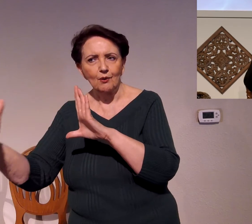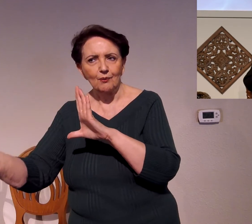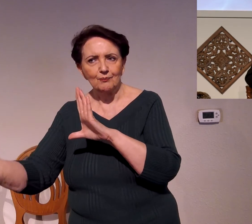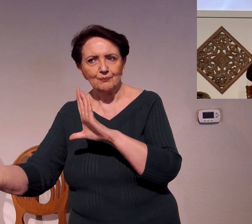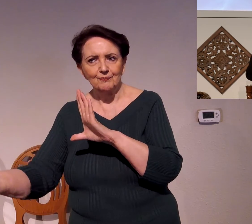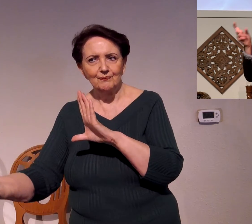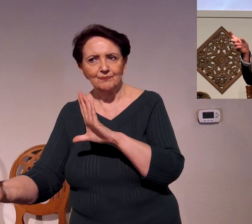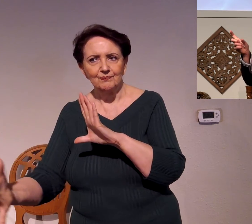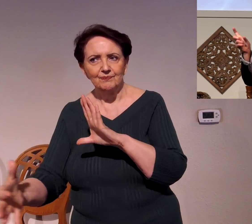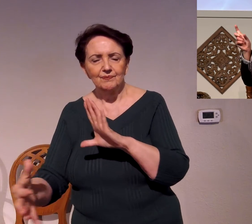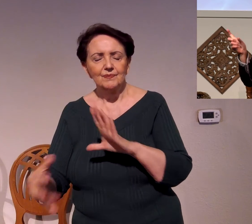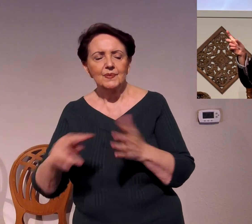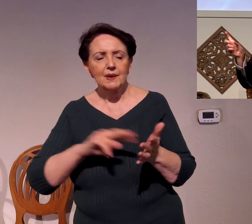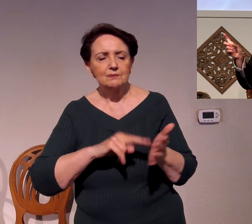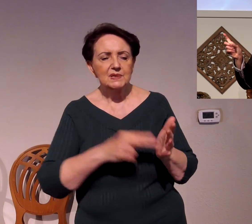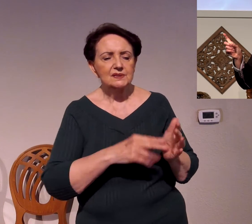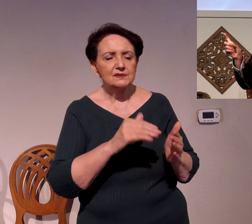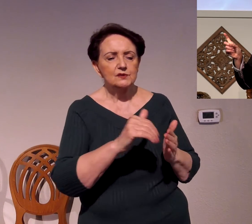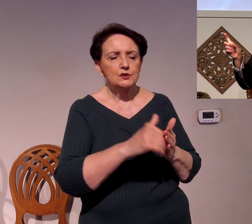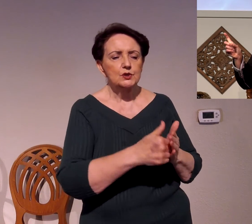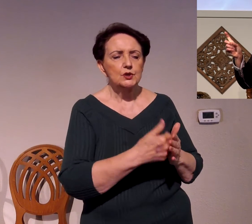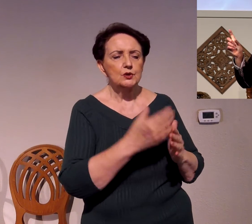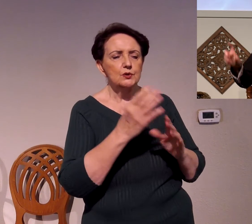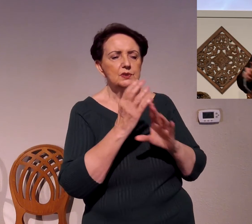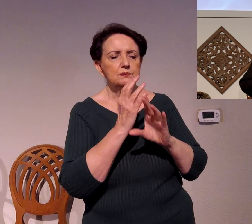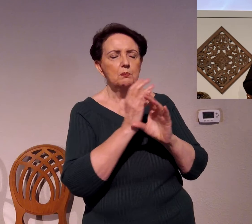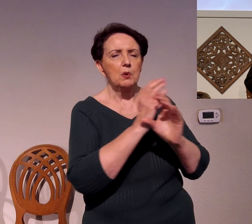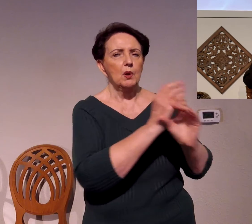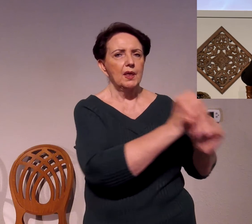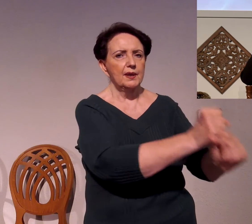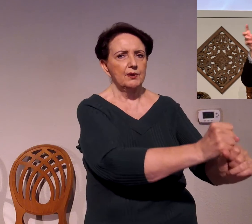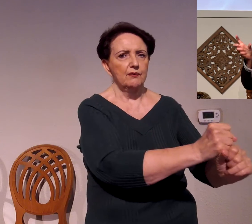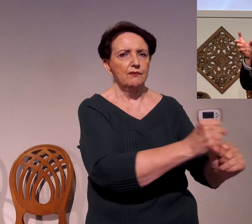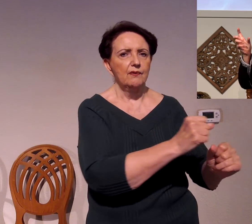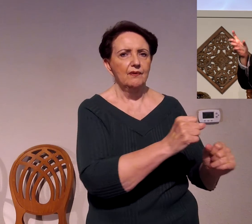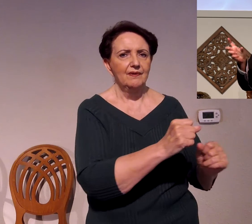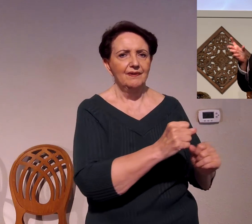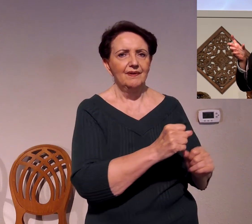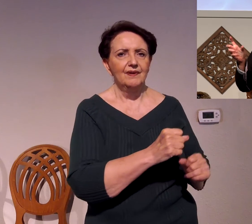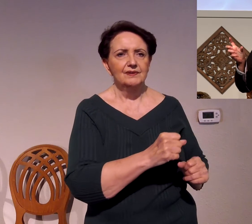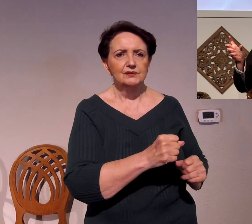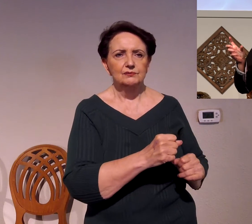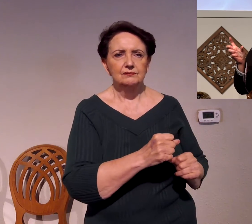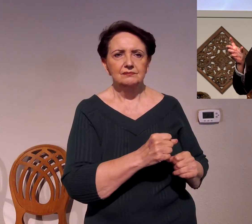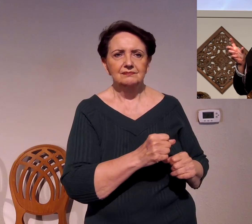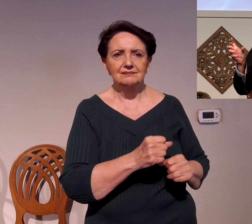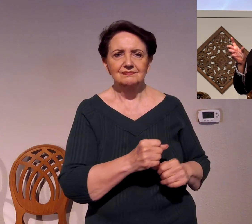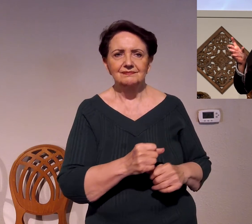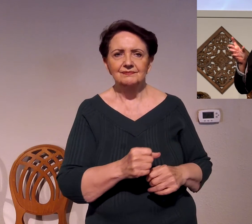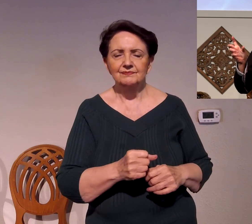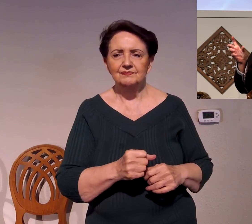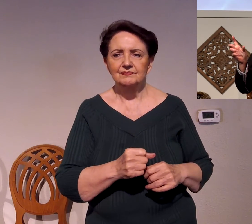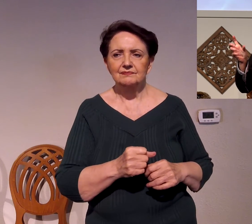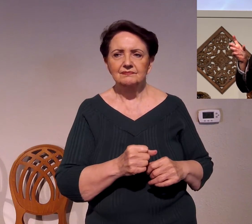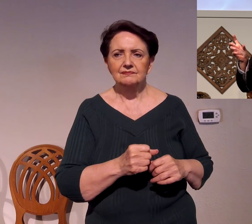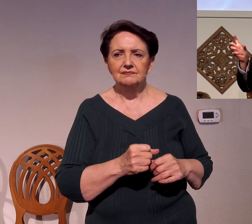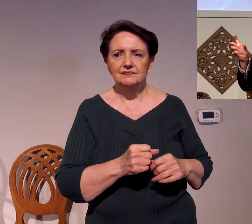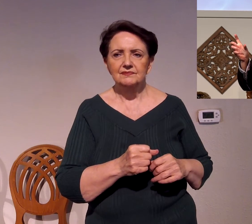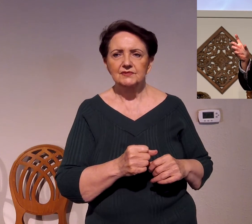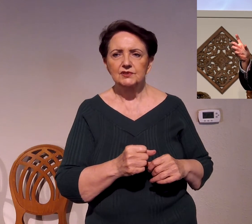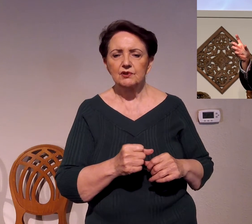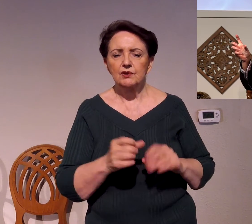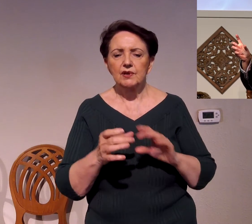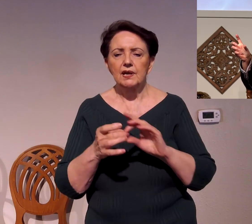That means the new is pulling you. It's pulling you so strongly that you are actually letting go of the